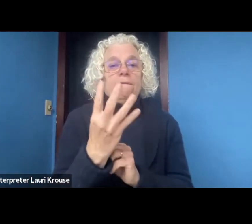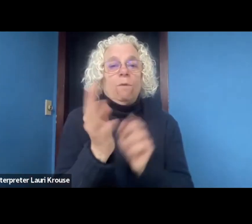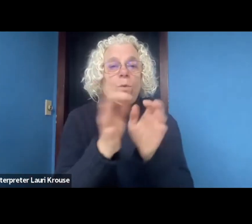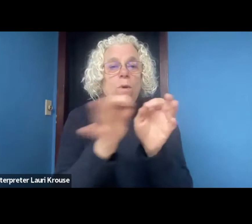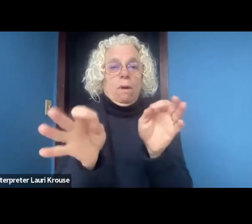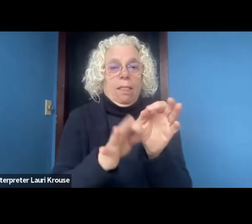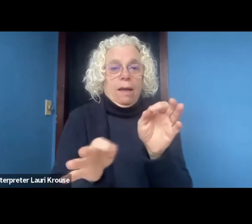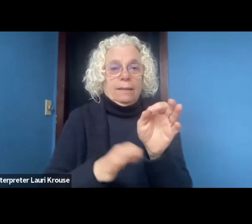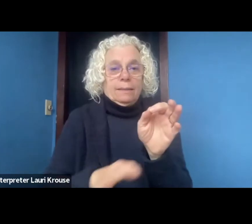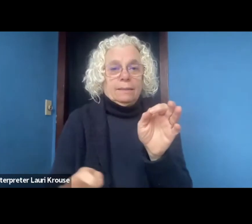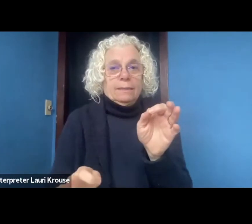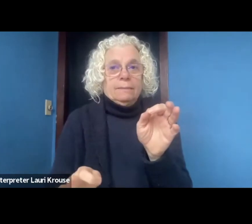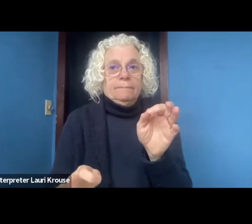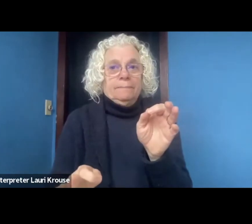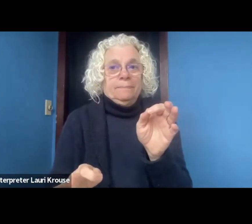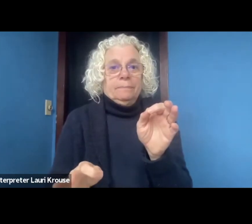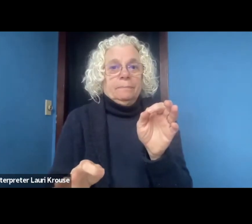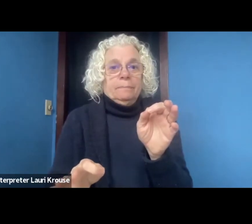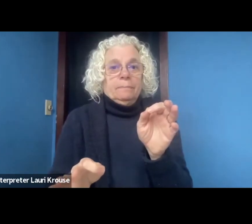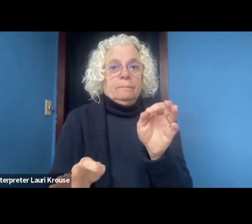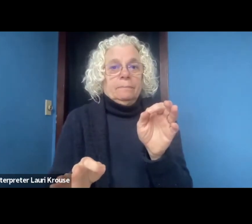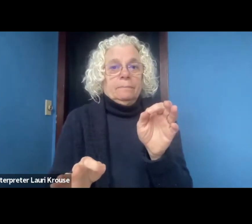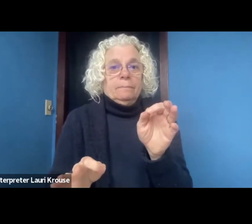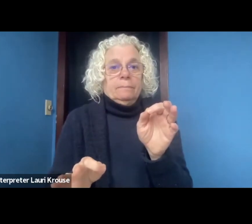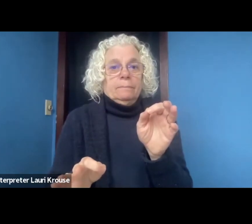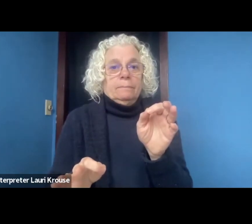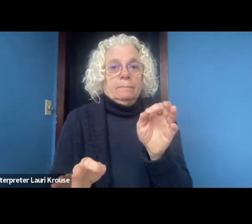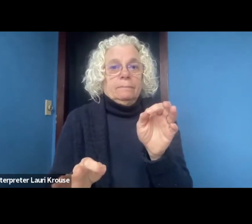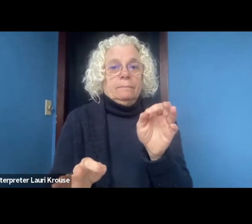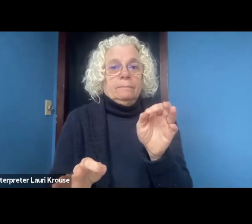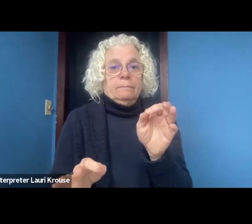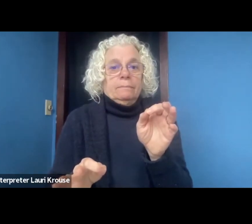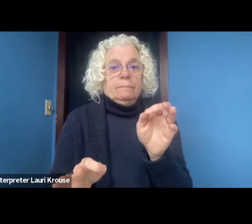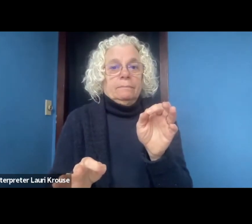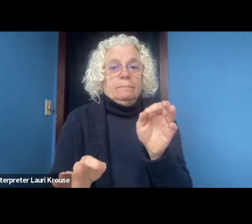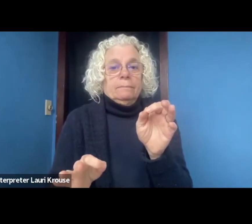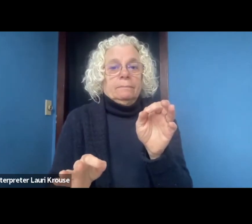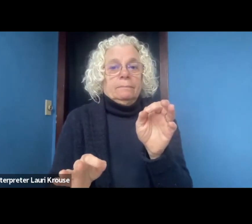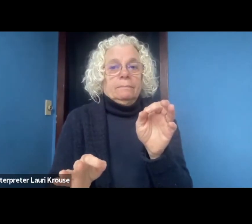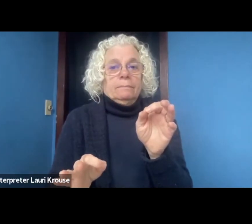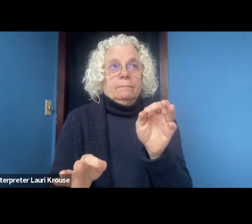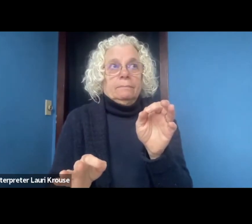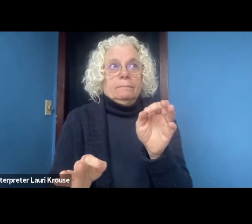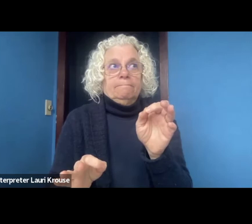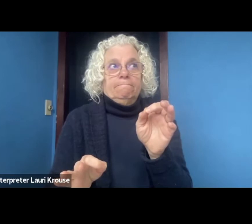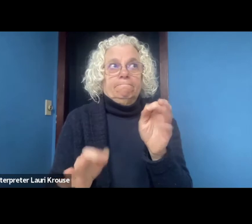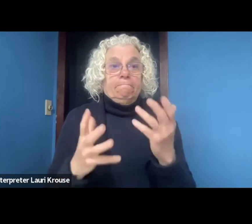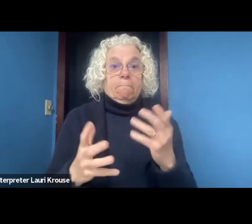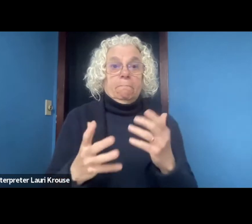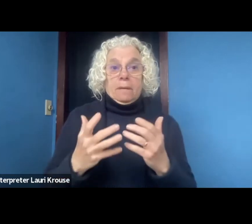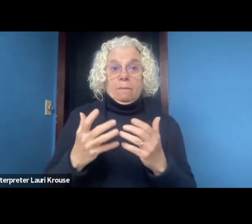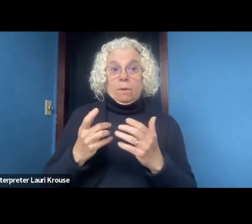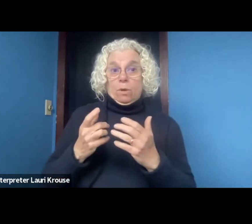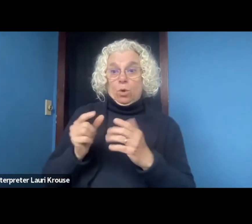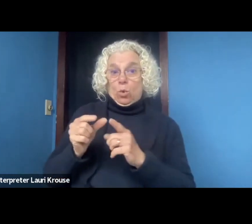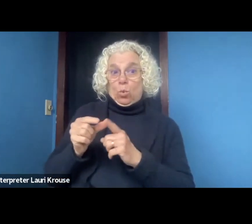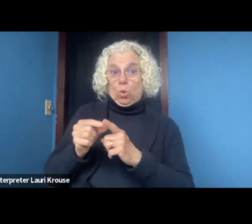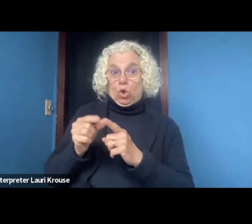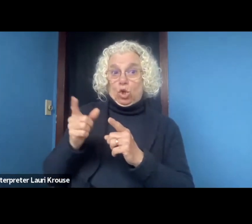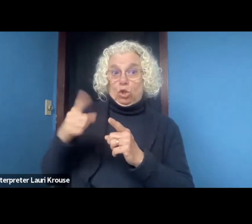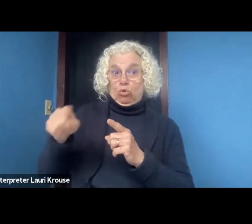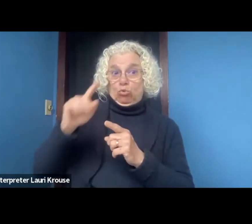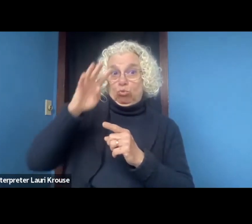And originally I was thinking of using, words that you came up with, but we can